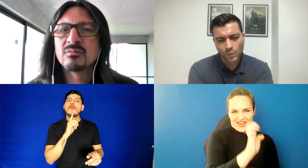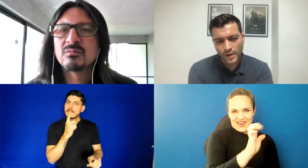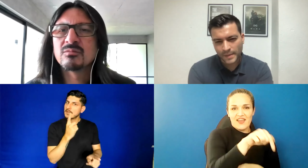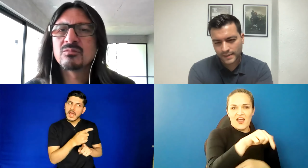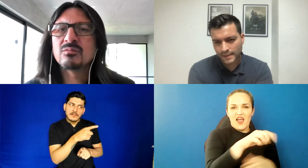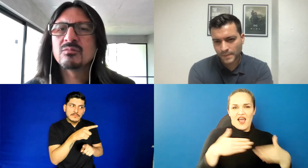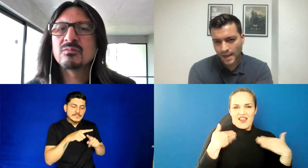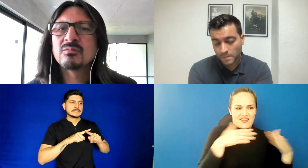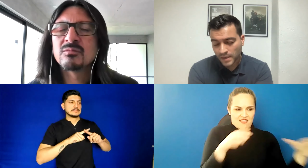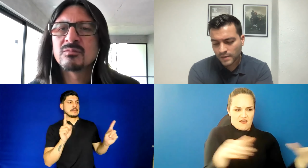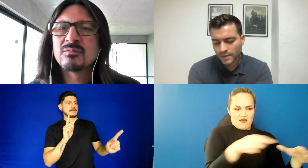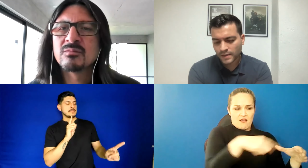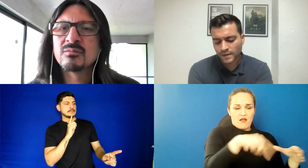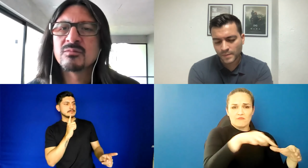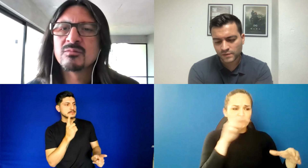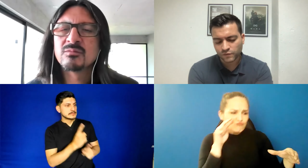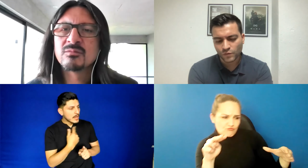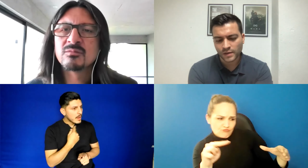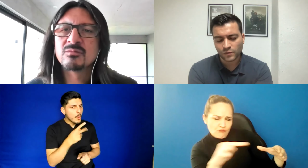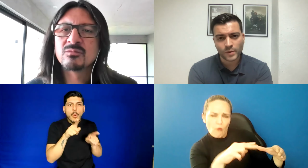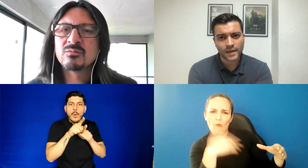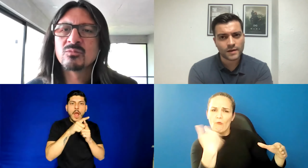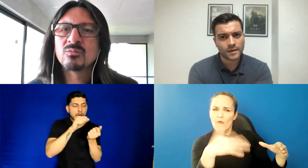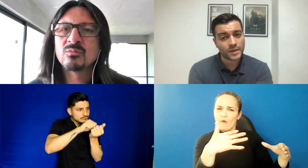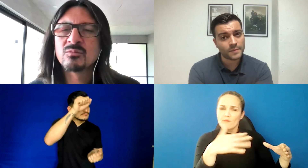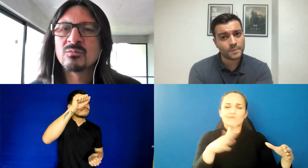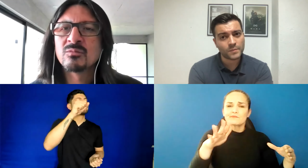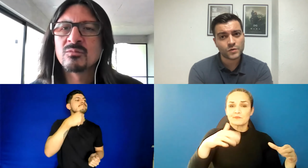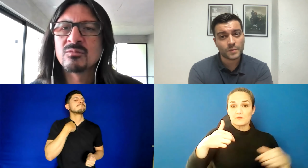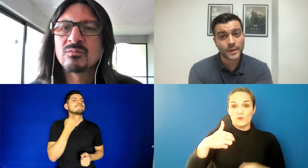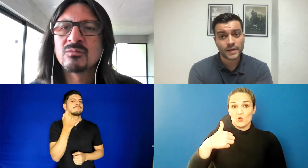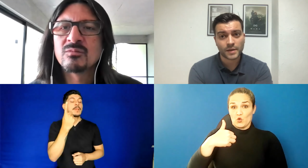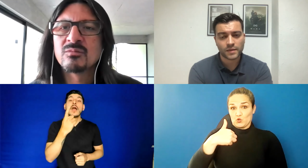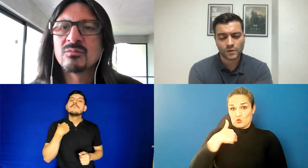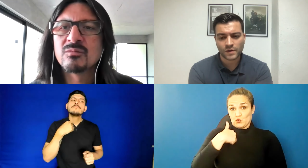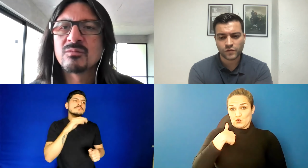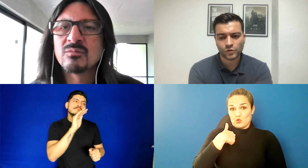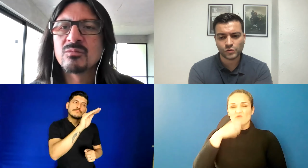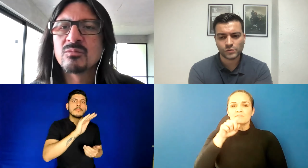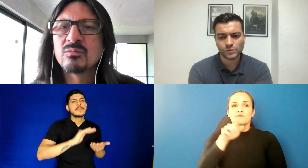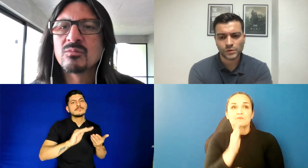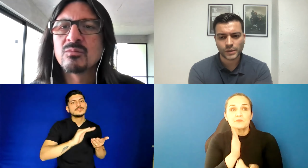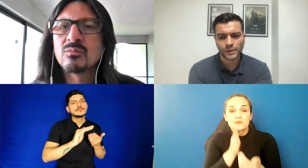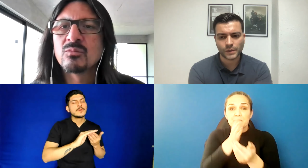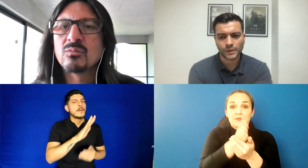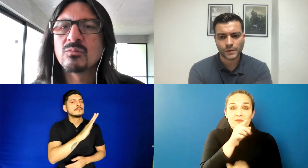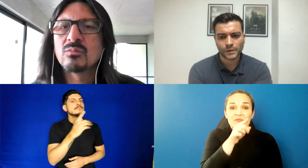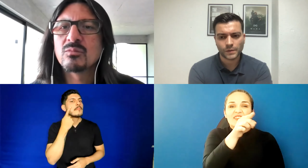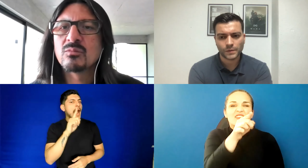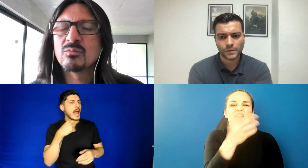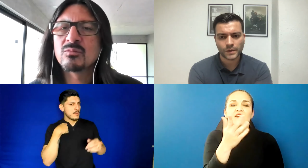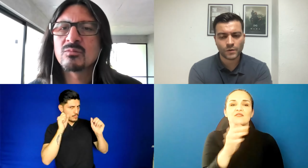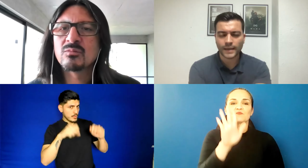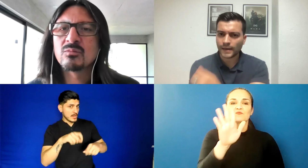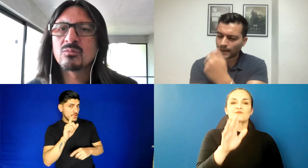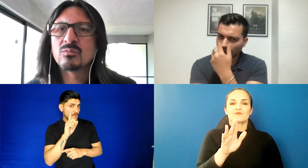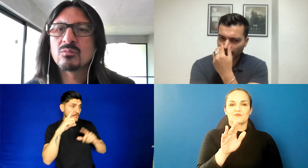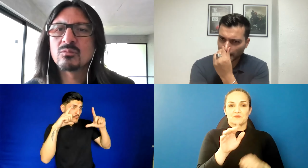at the Fe y Alegría school, many different contrasts. In my case, I asked the